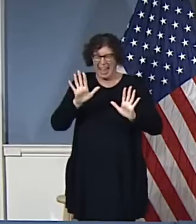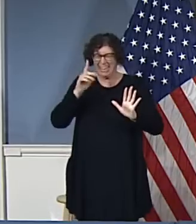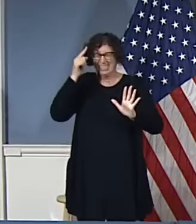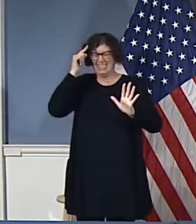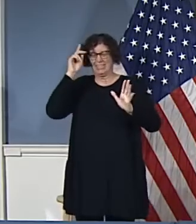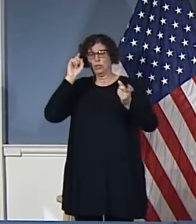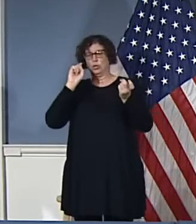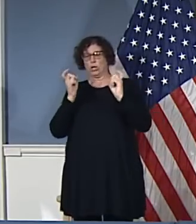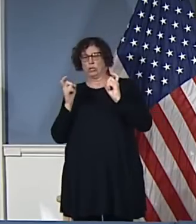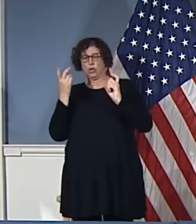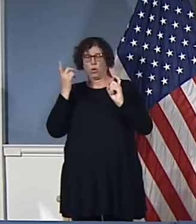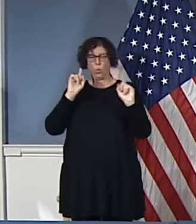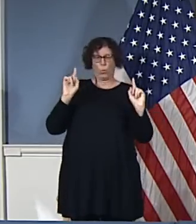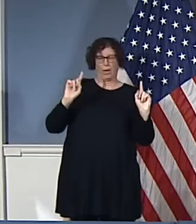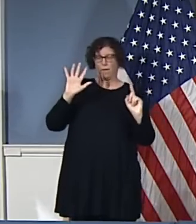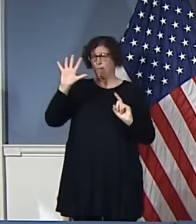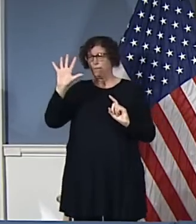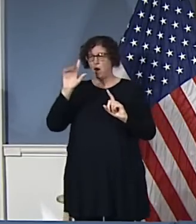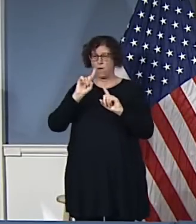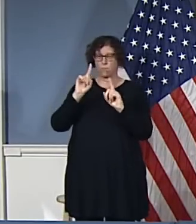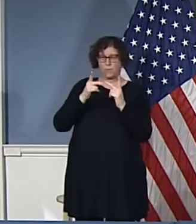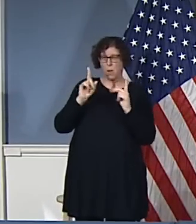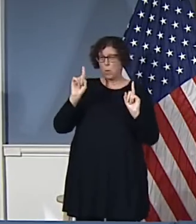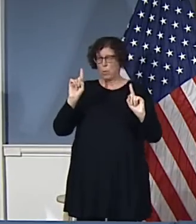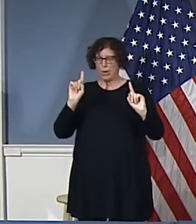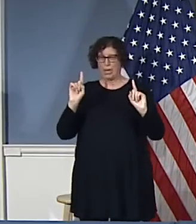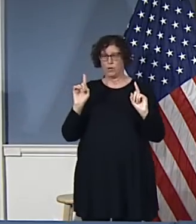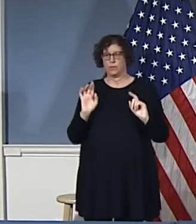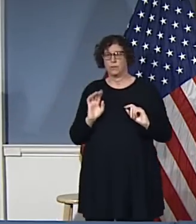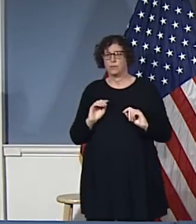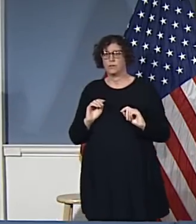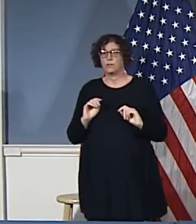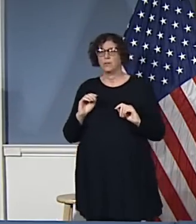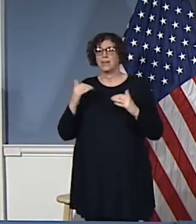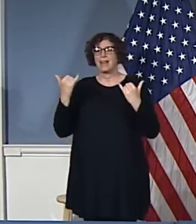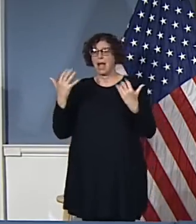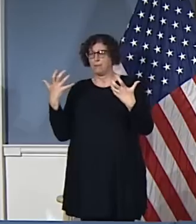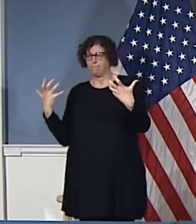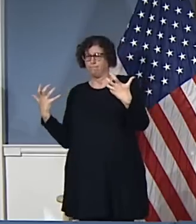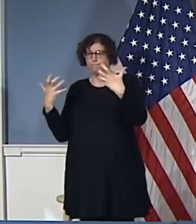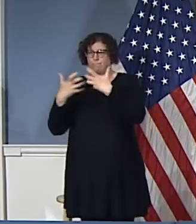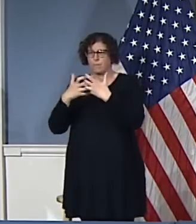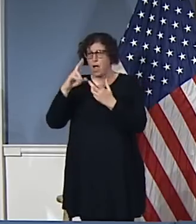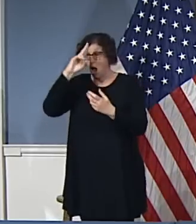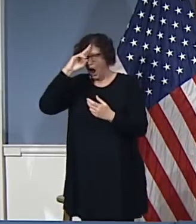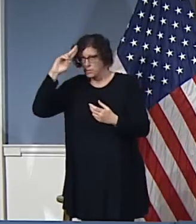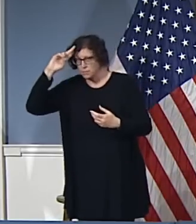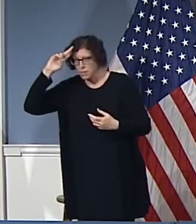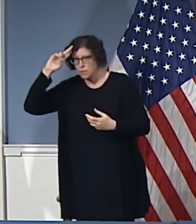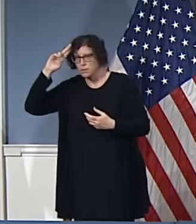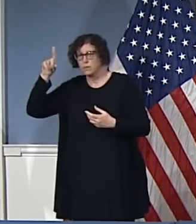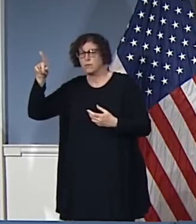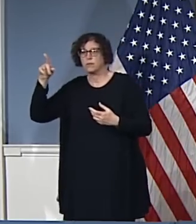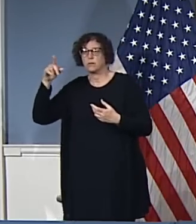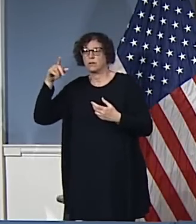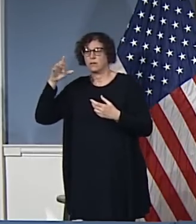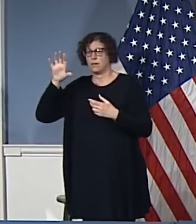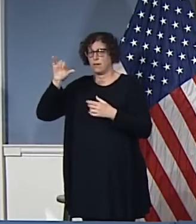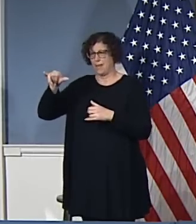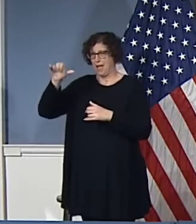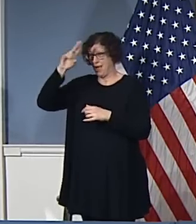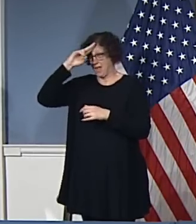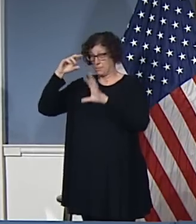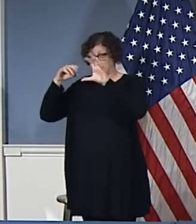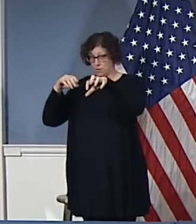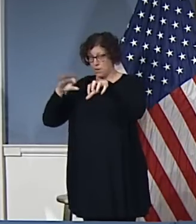now with our health and hospitals locations, so we can maximize their use in those locations while making the best use of